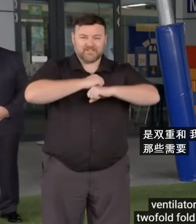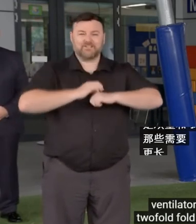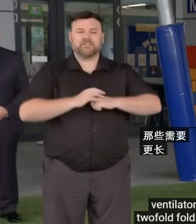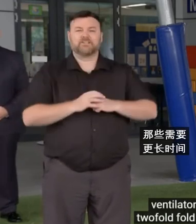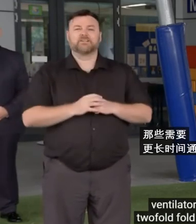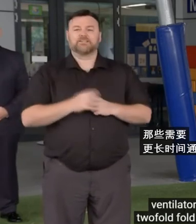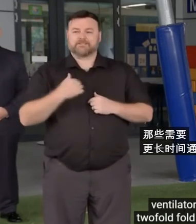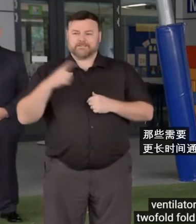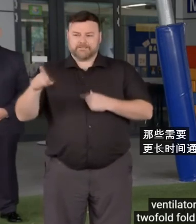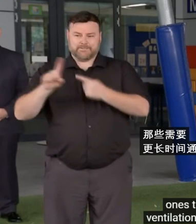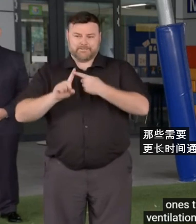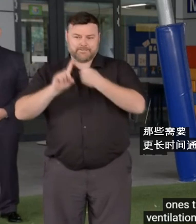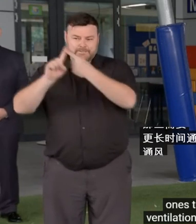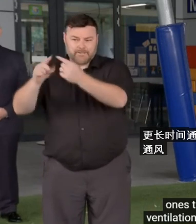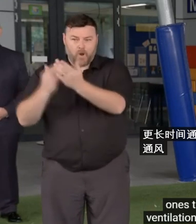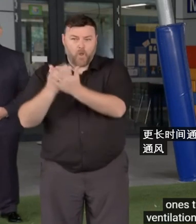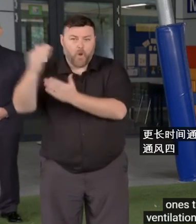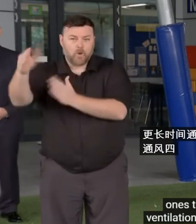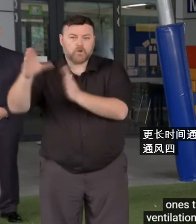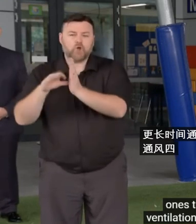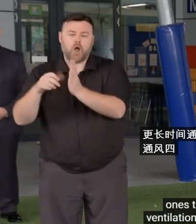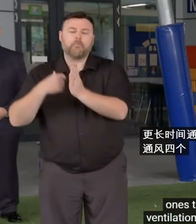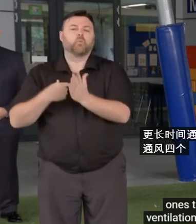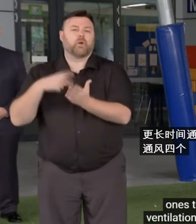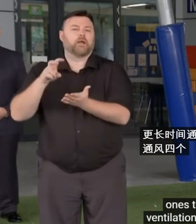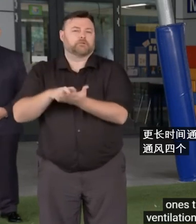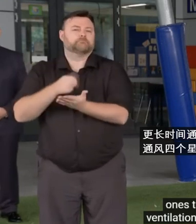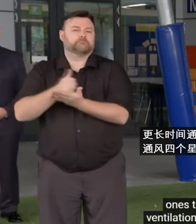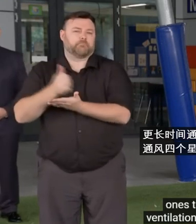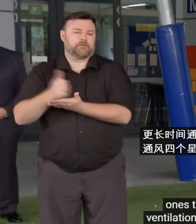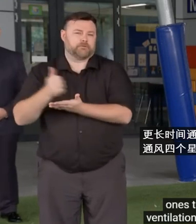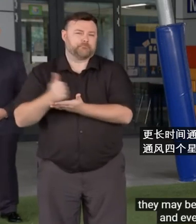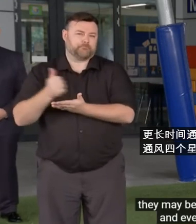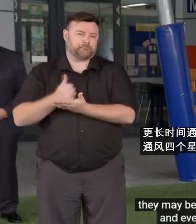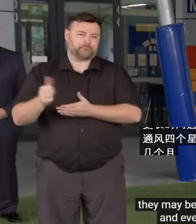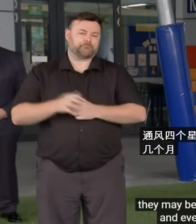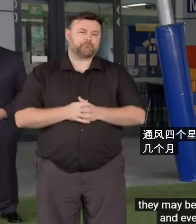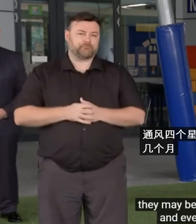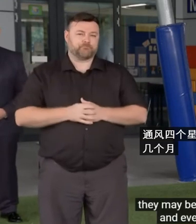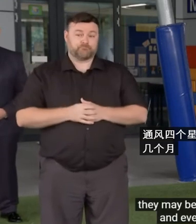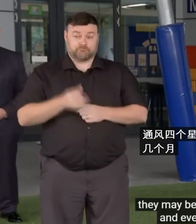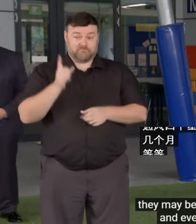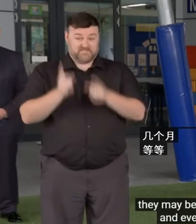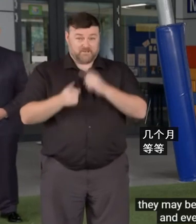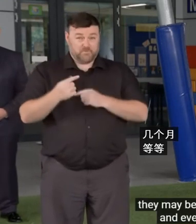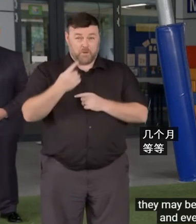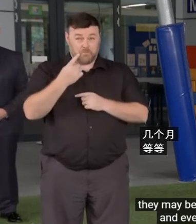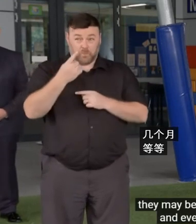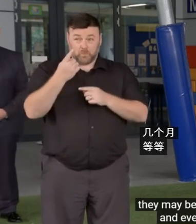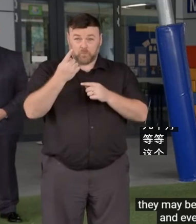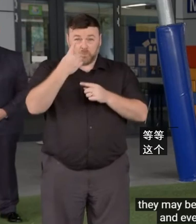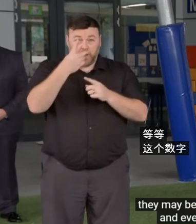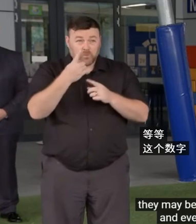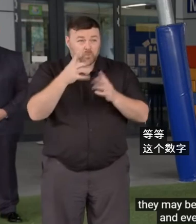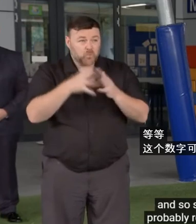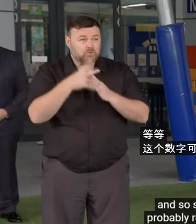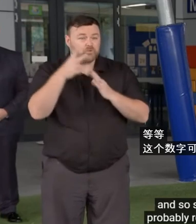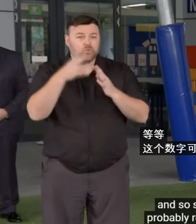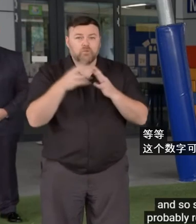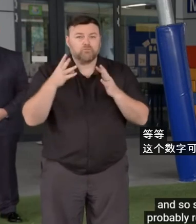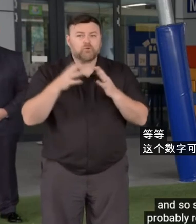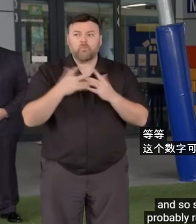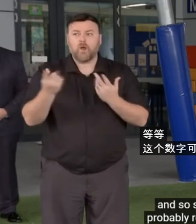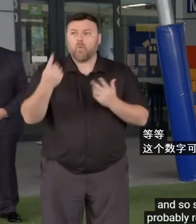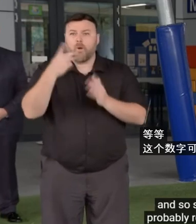that ventilation for a longer period. They may be ventilated for weeks and even into months. And so that number